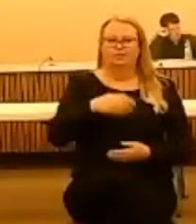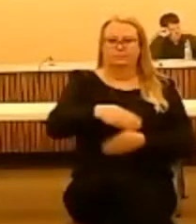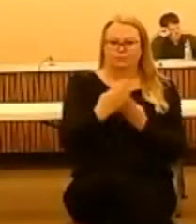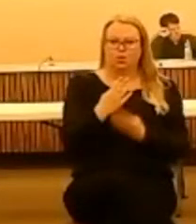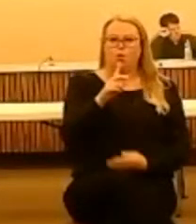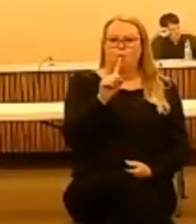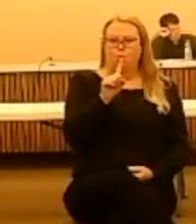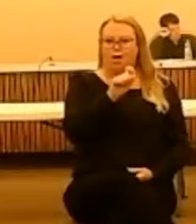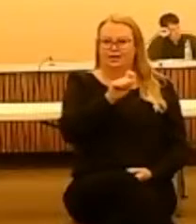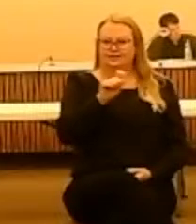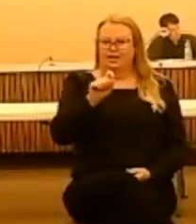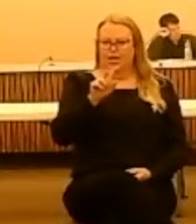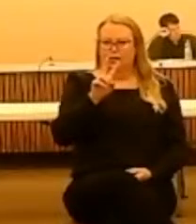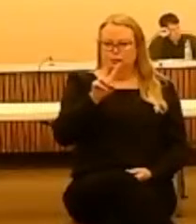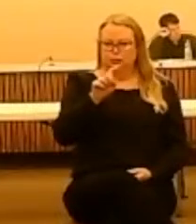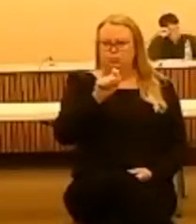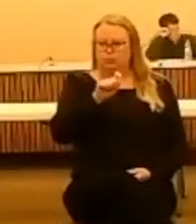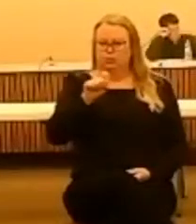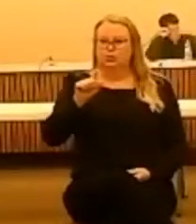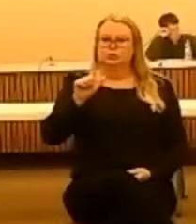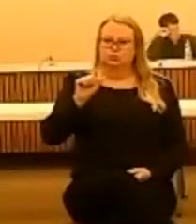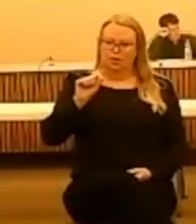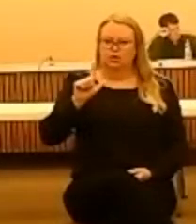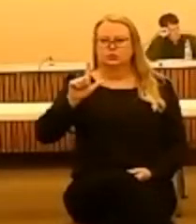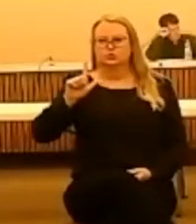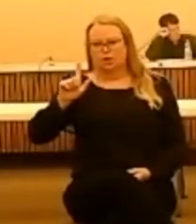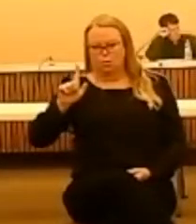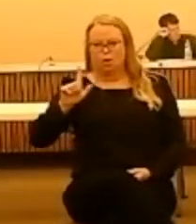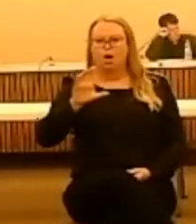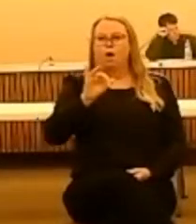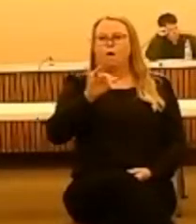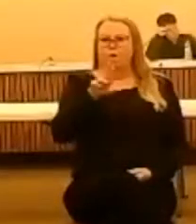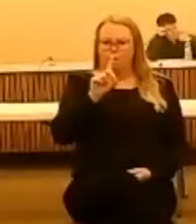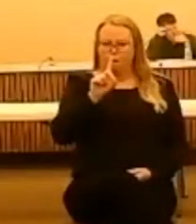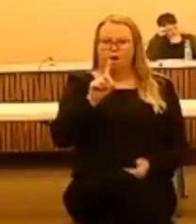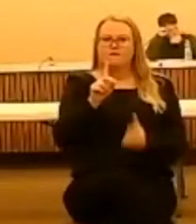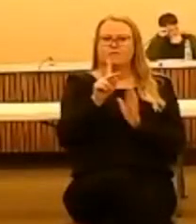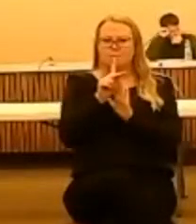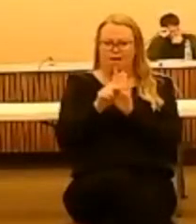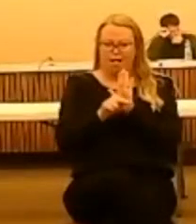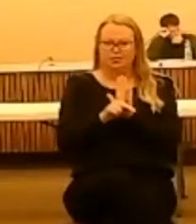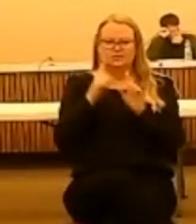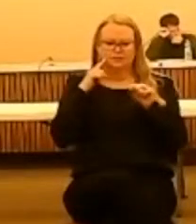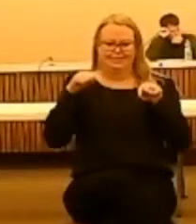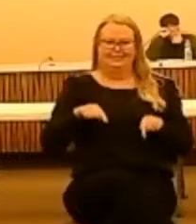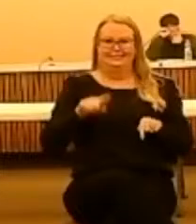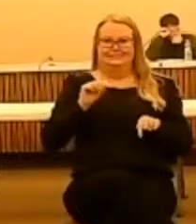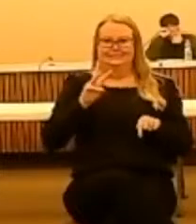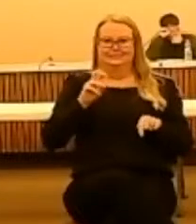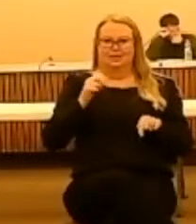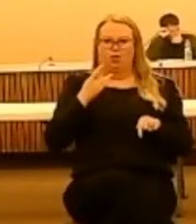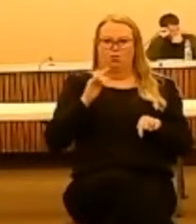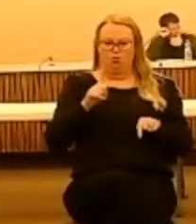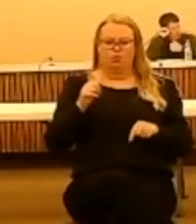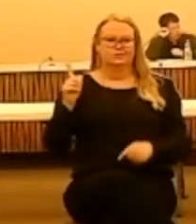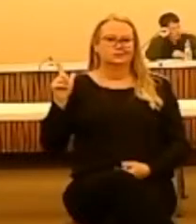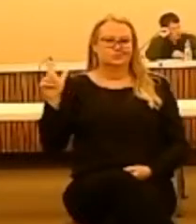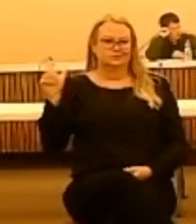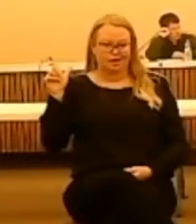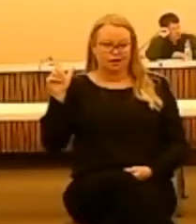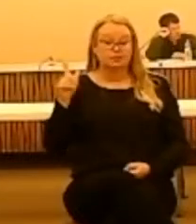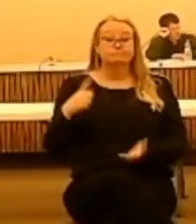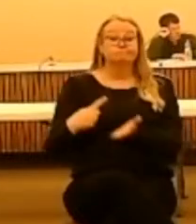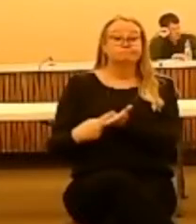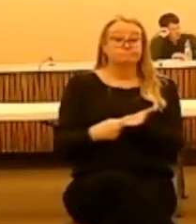1-2, 2021 to adopt the updated COVID-19 procedures for town hall. Second. Any